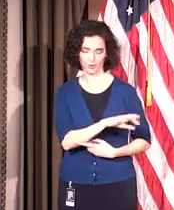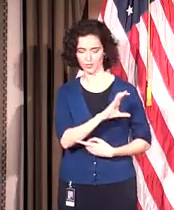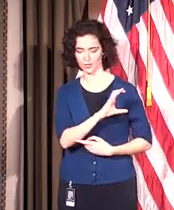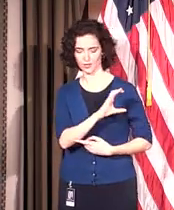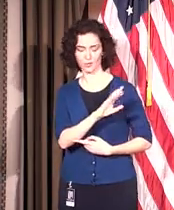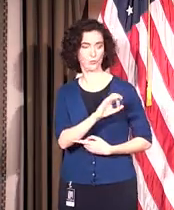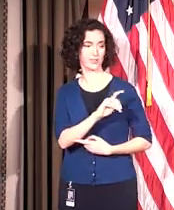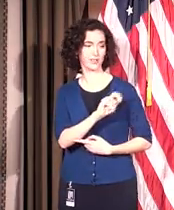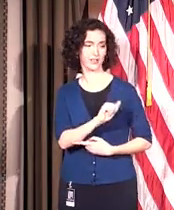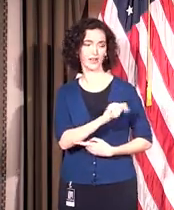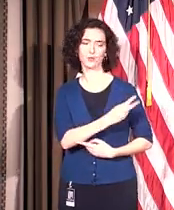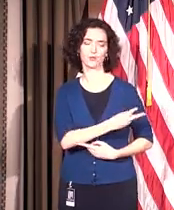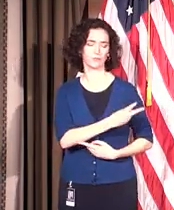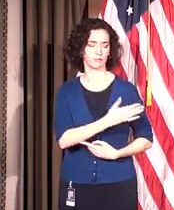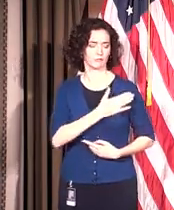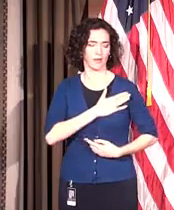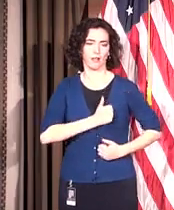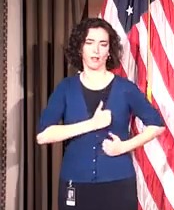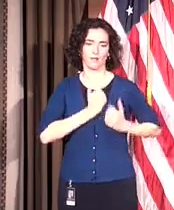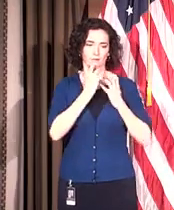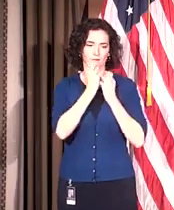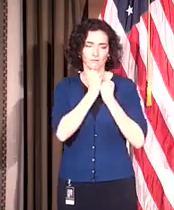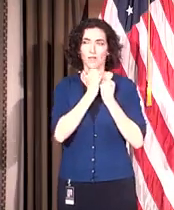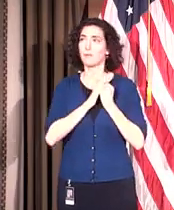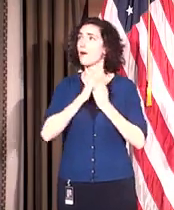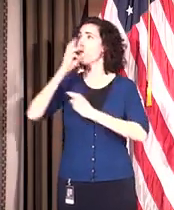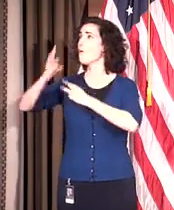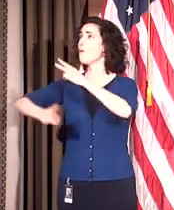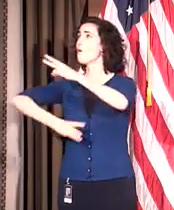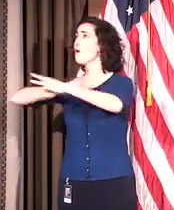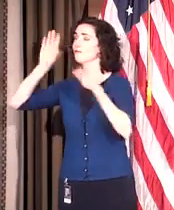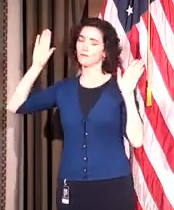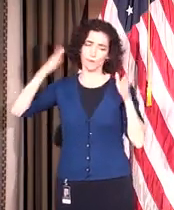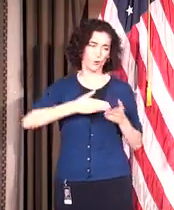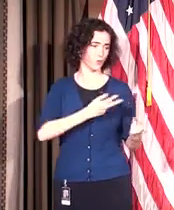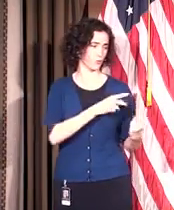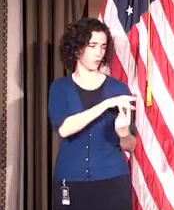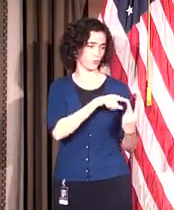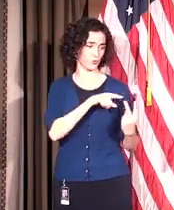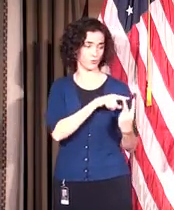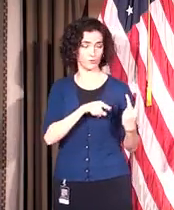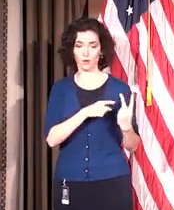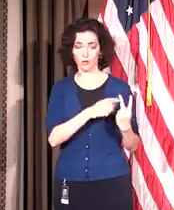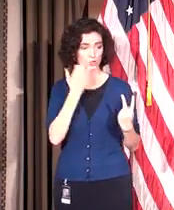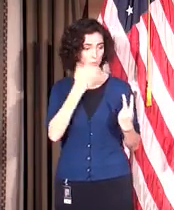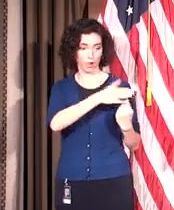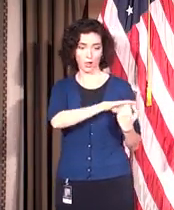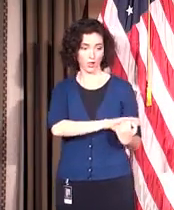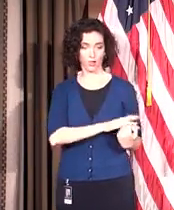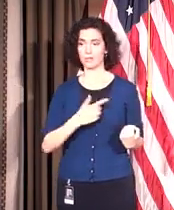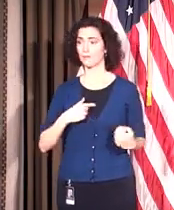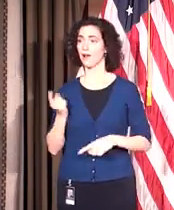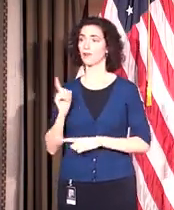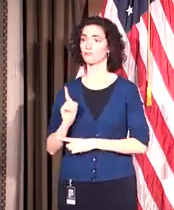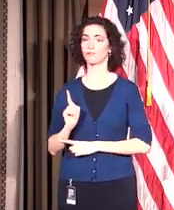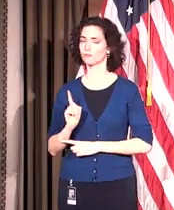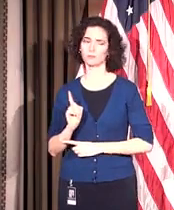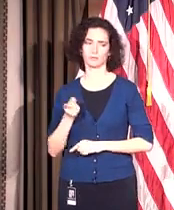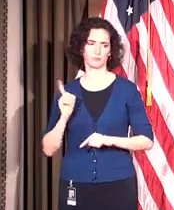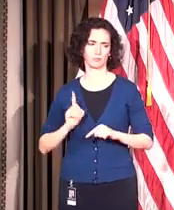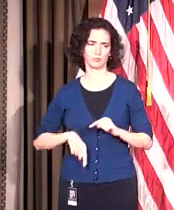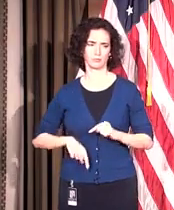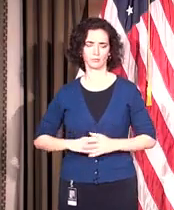my rocks. You're the center of my universe. And also without you, I would not be standing here today.